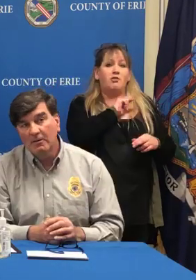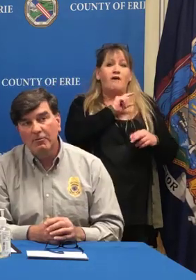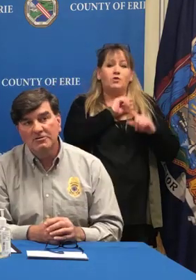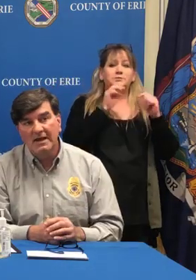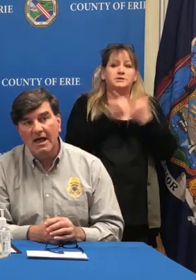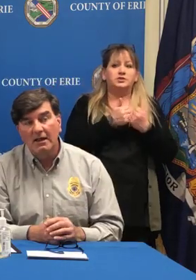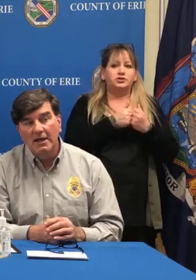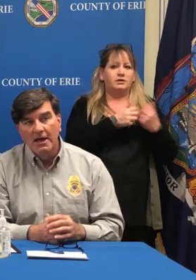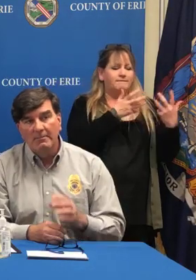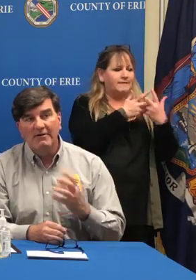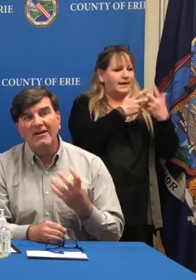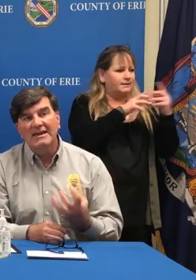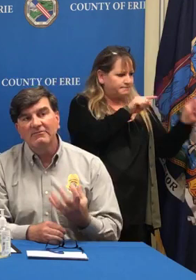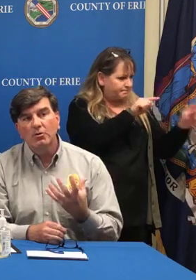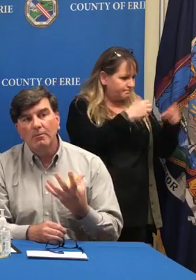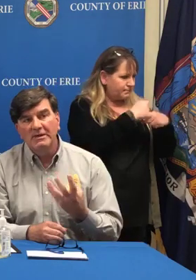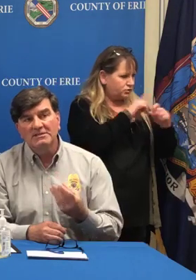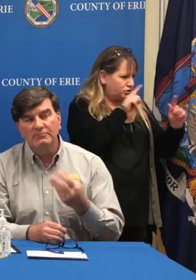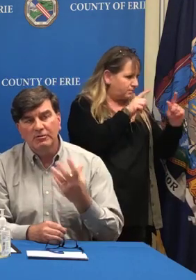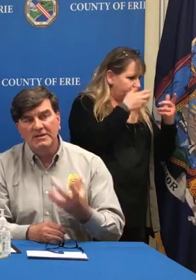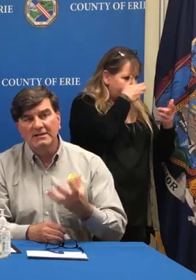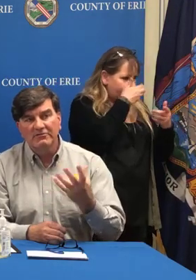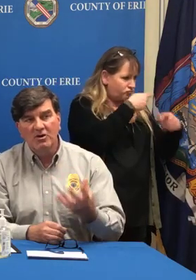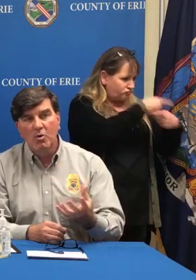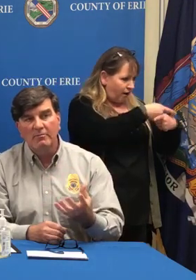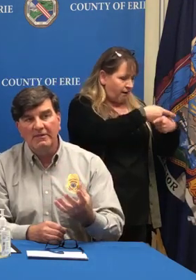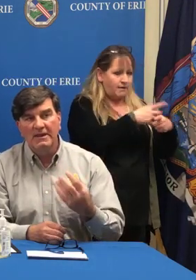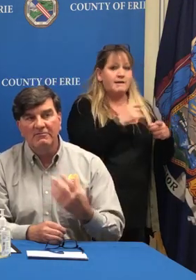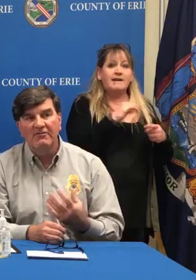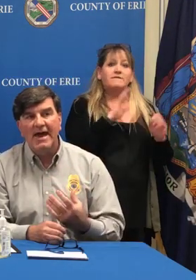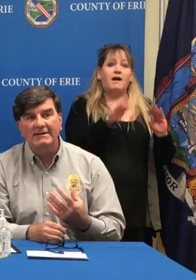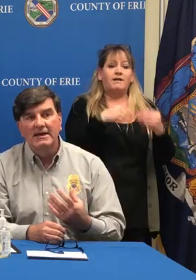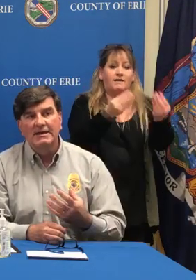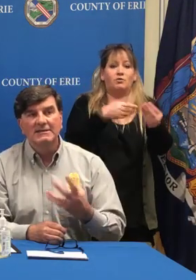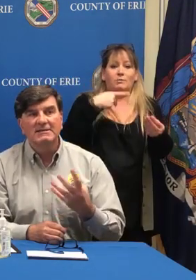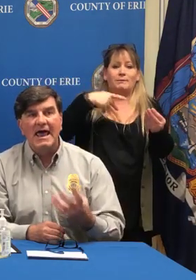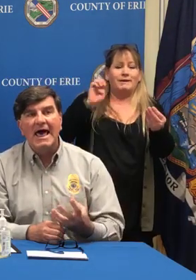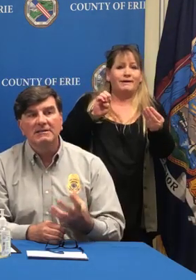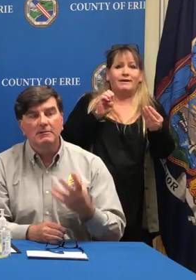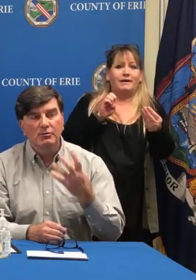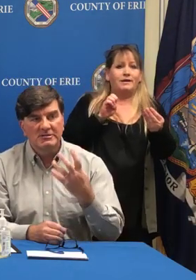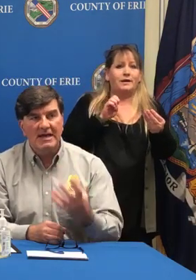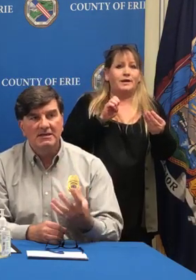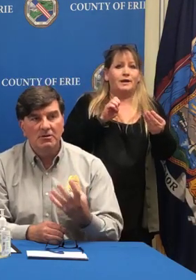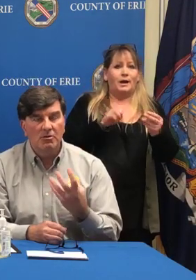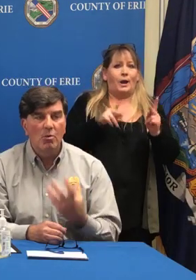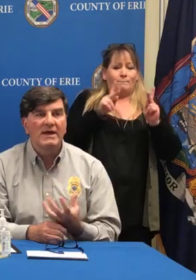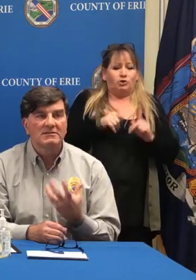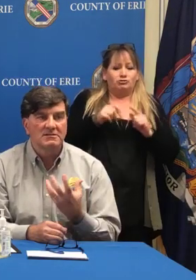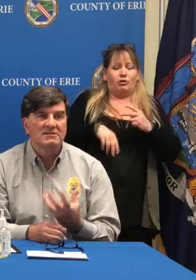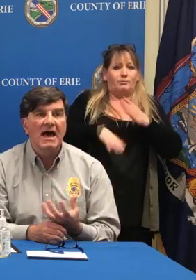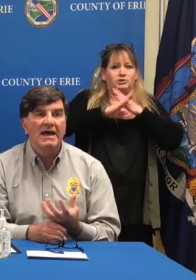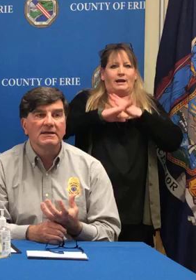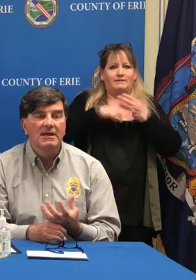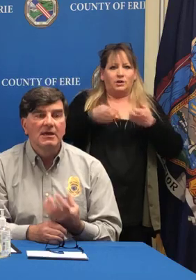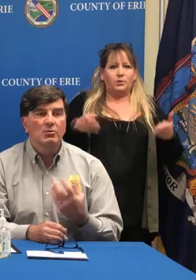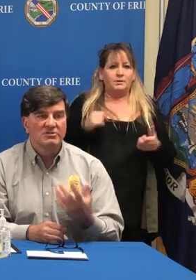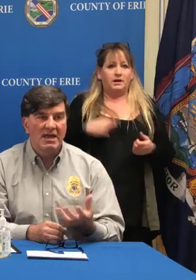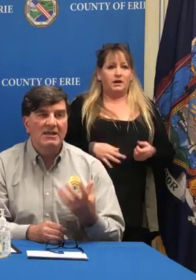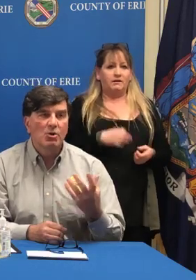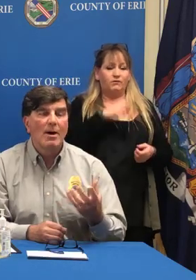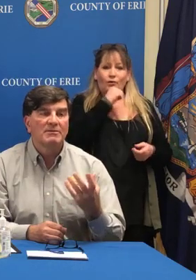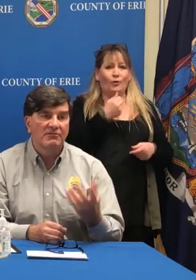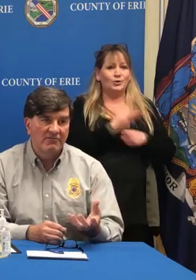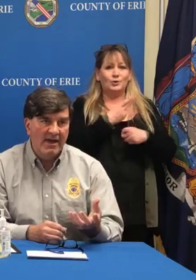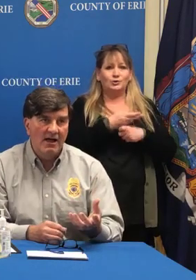testing their personnel. But if I give you a piece of protective equipment that in fact is not protecting you the way it's designed, we're